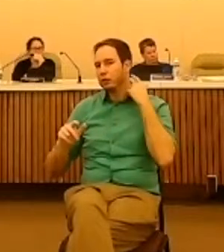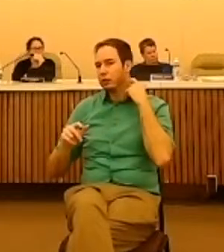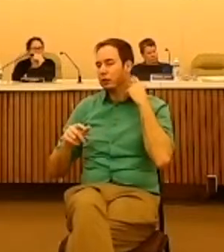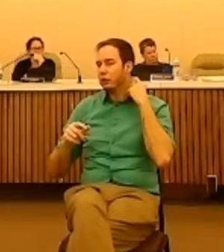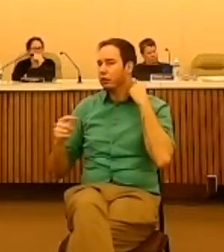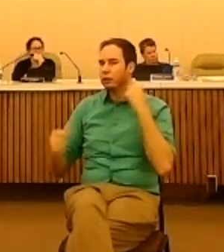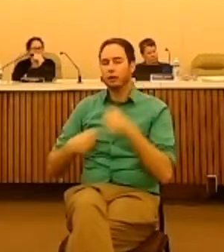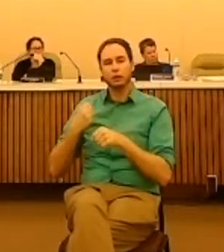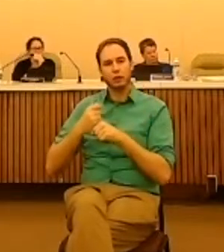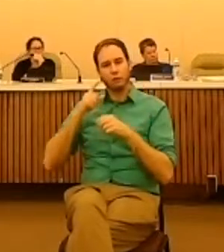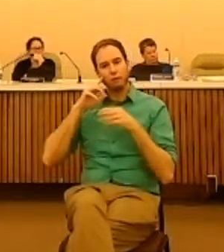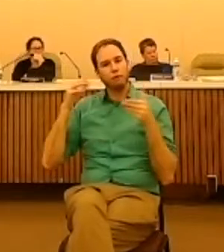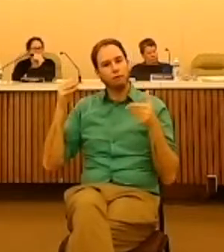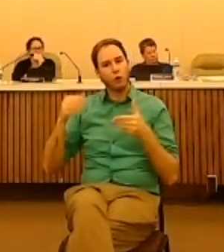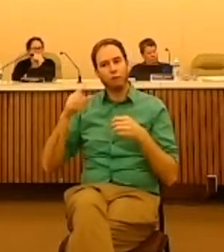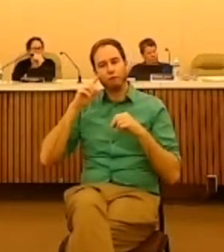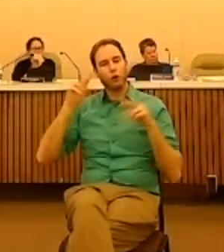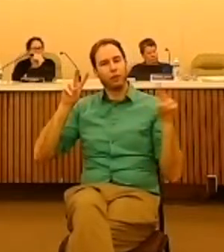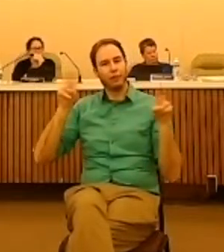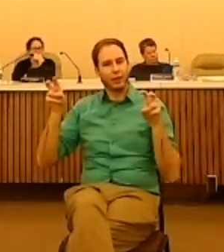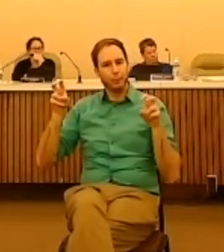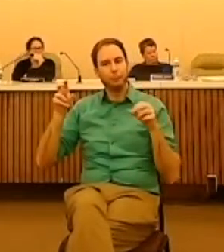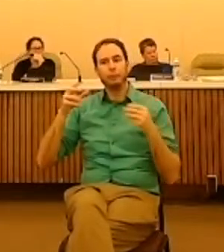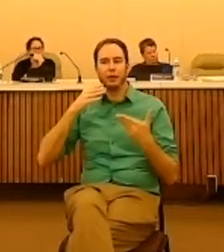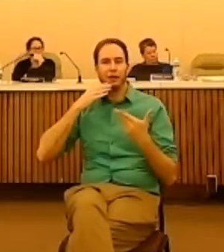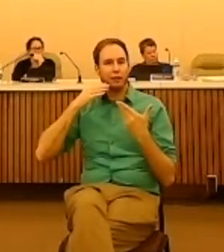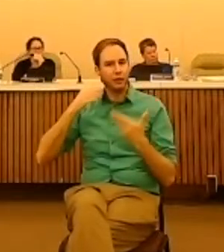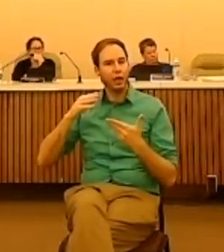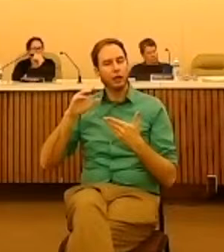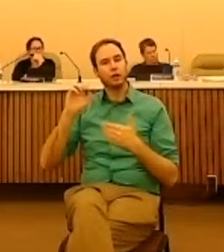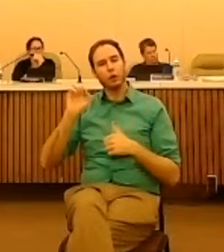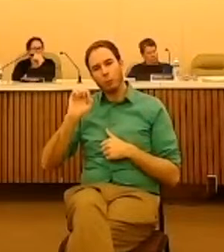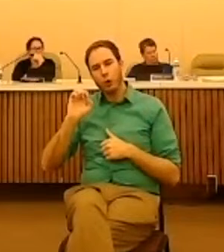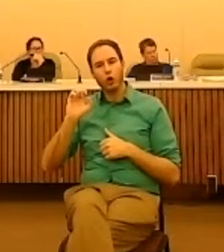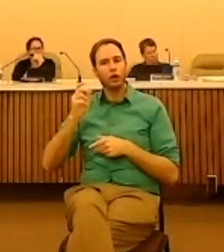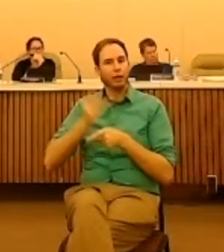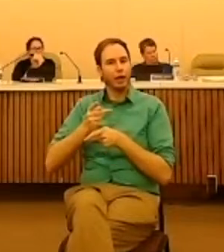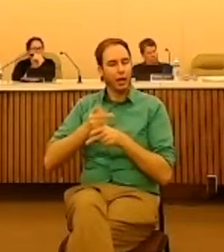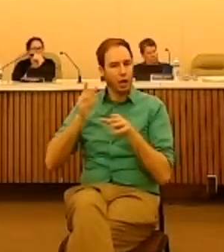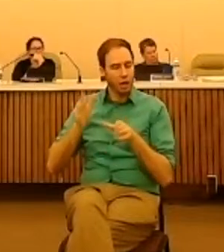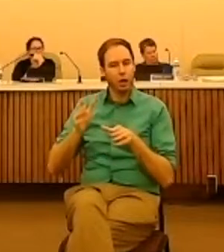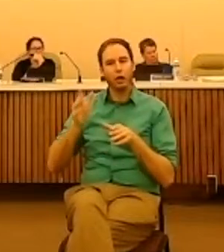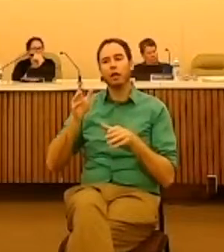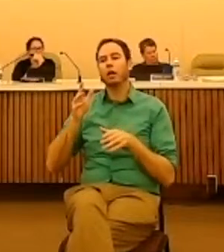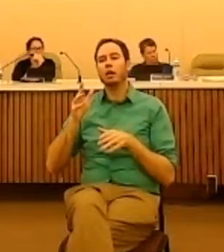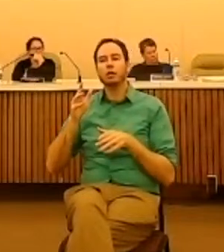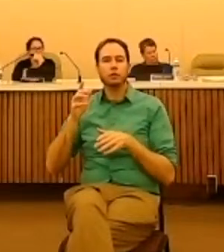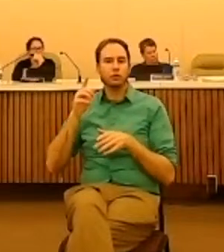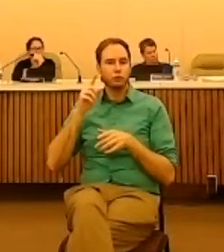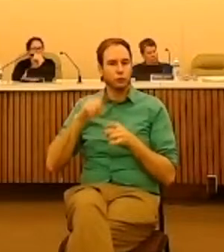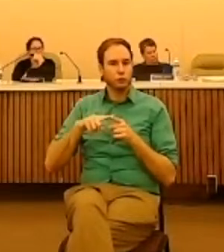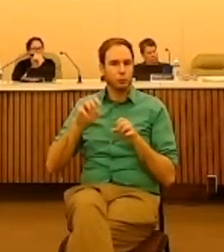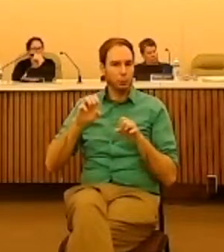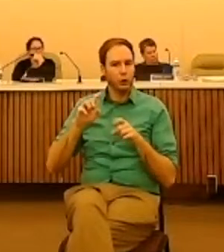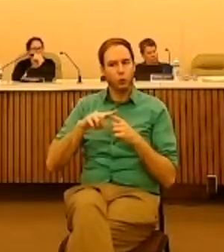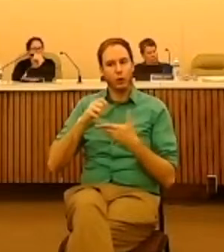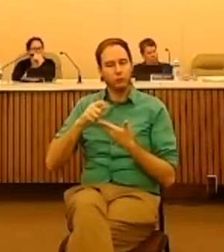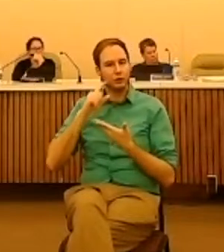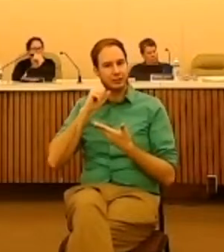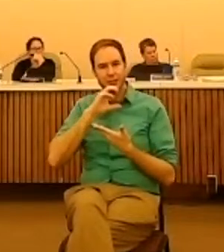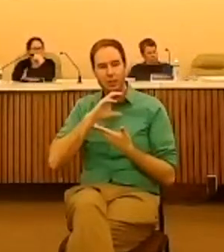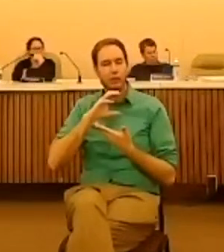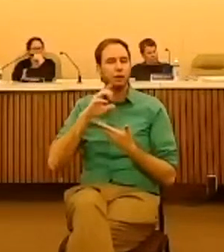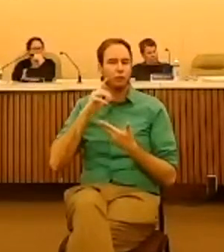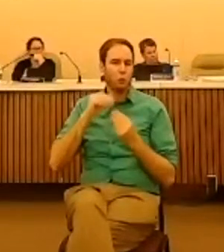project focuses on themes. Thank our emergency care workers. Volunteers are needed to rake lawns for senior citizens. For